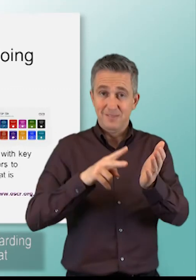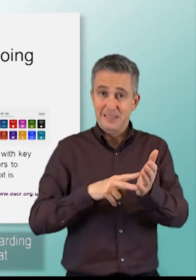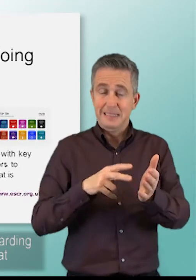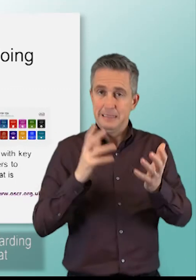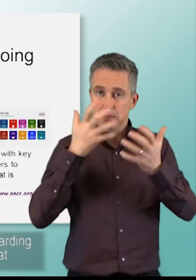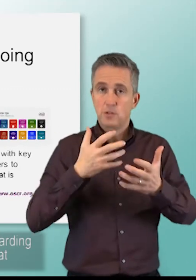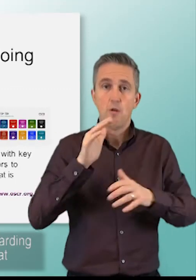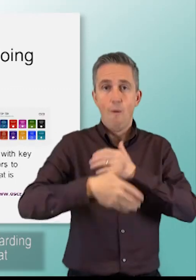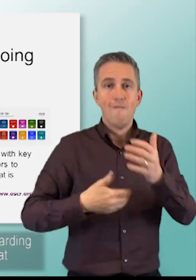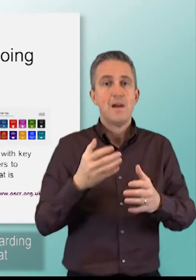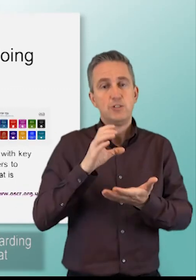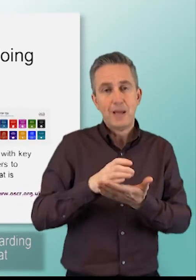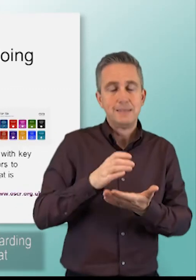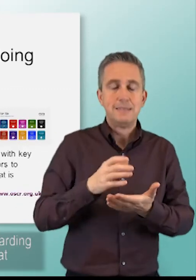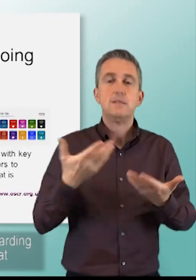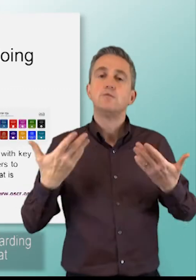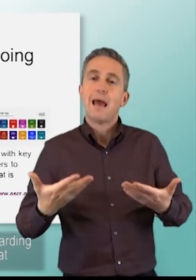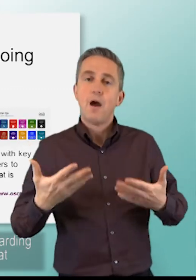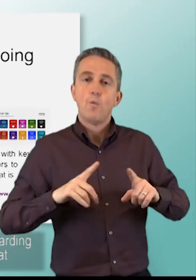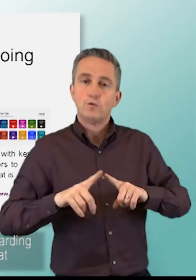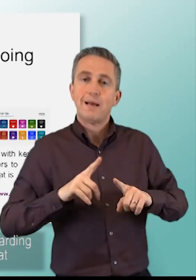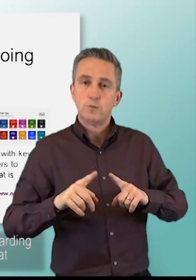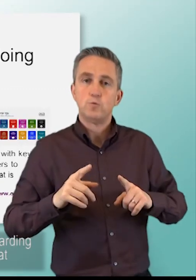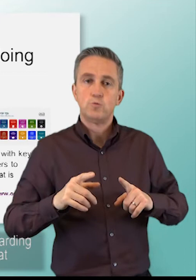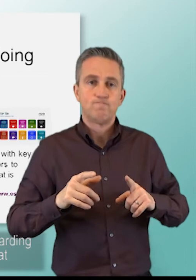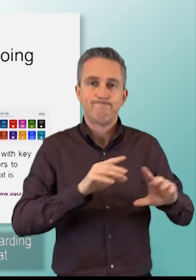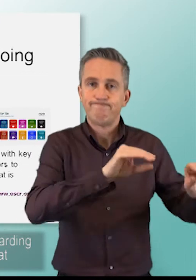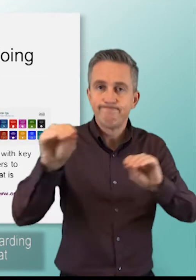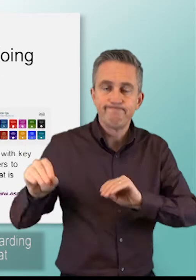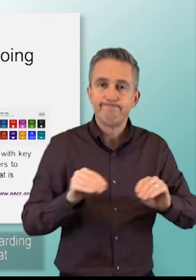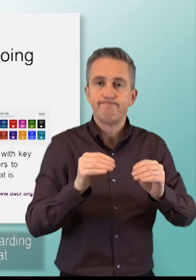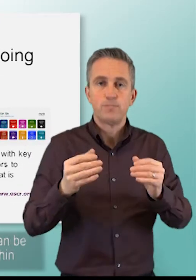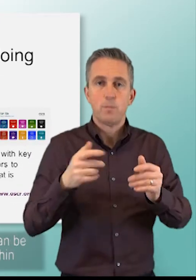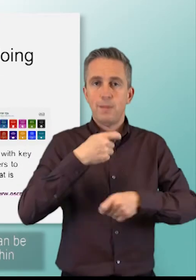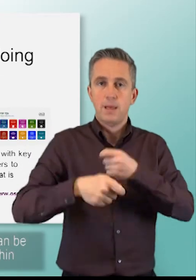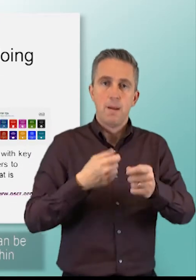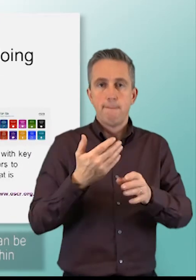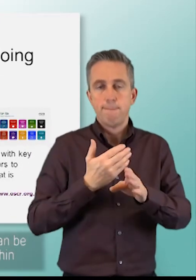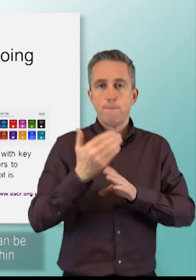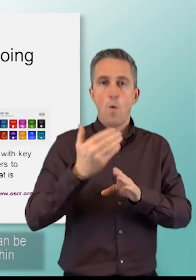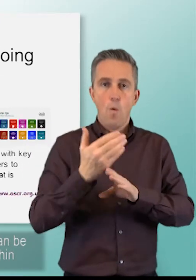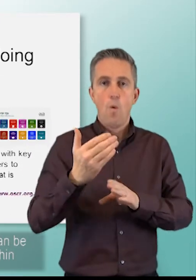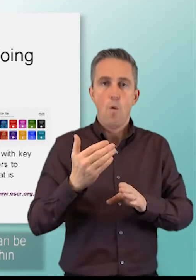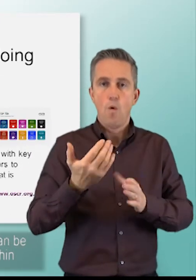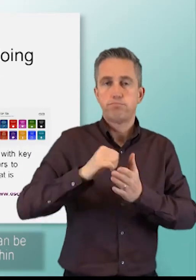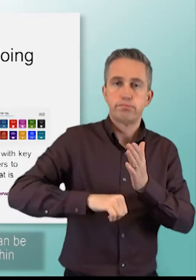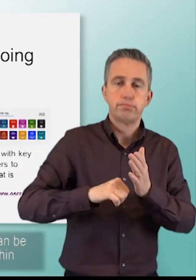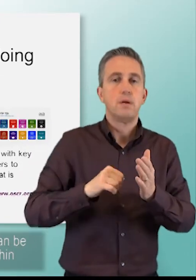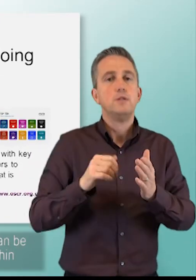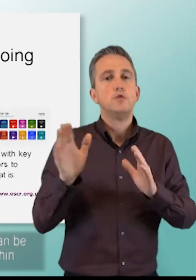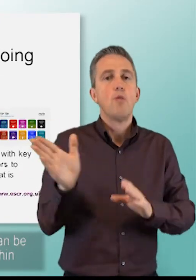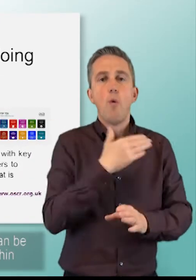of very good practice on safeguarding. What we want to do is to try to make sure that we can do what